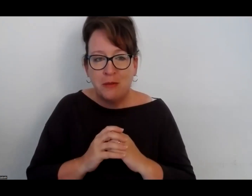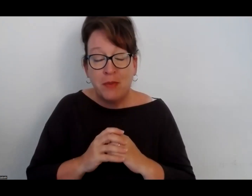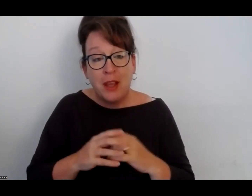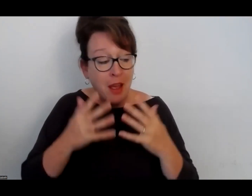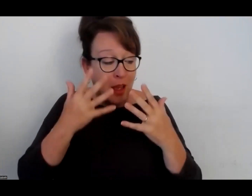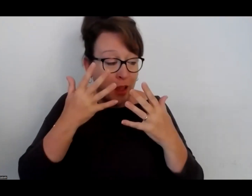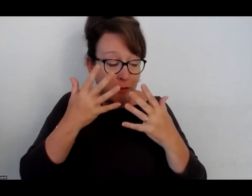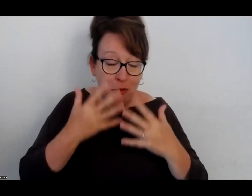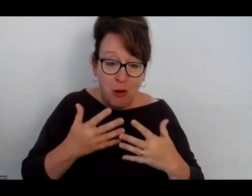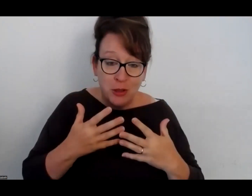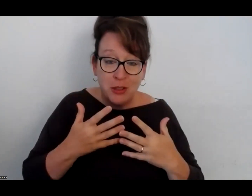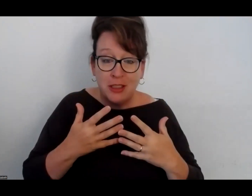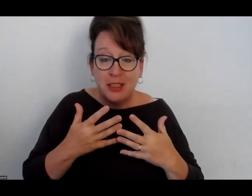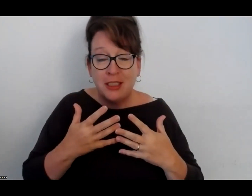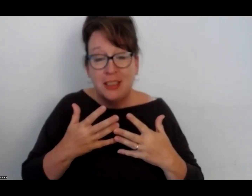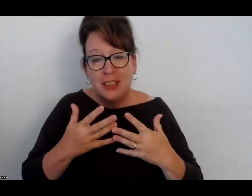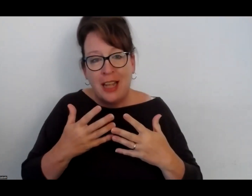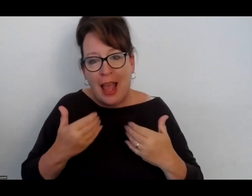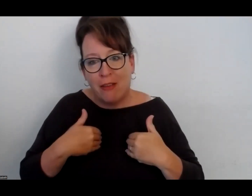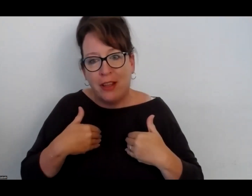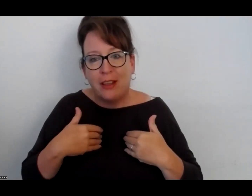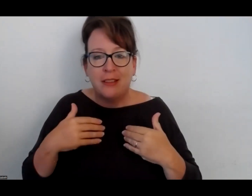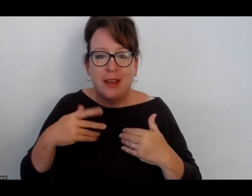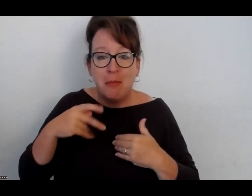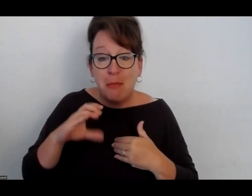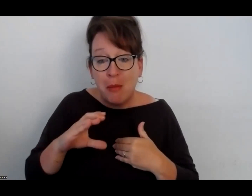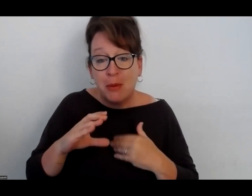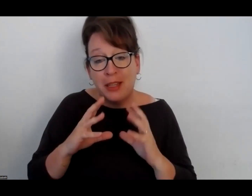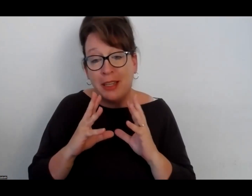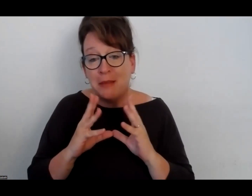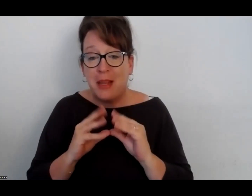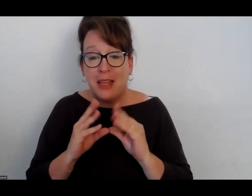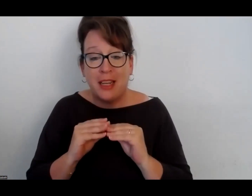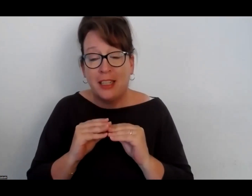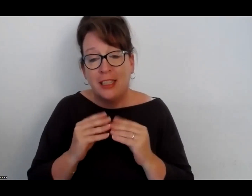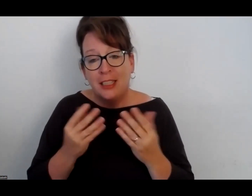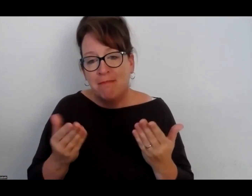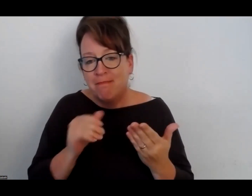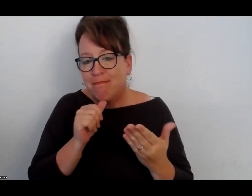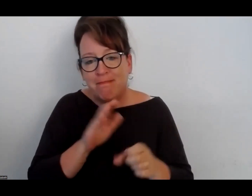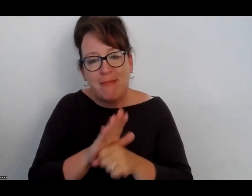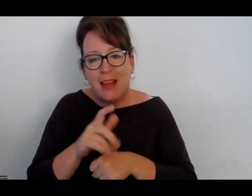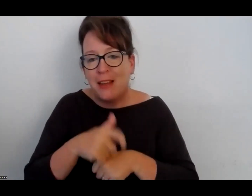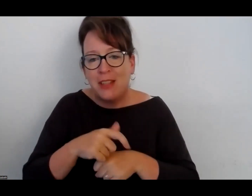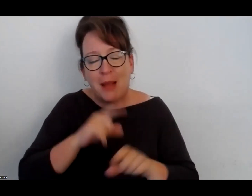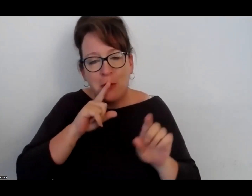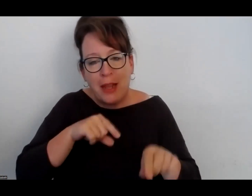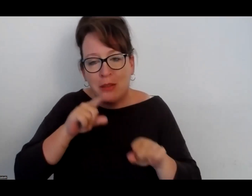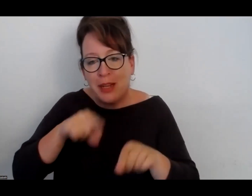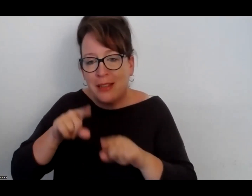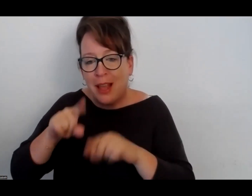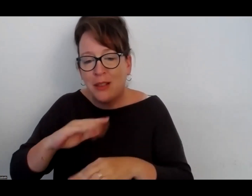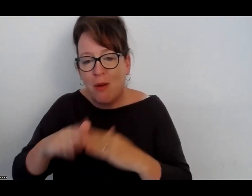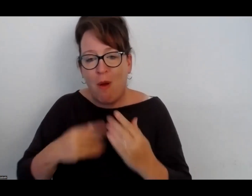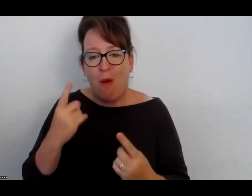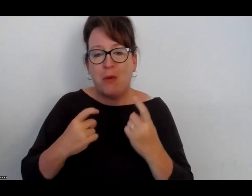Unfortunately, just the setup of a public meeting is that it doesn't allow enough time to answer every single question and then